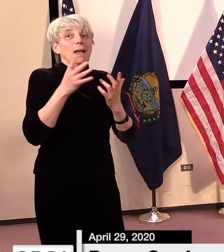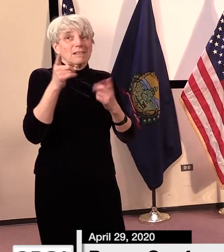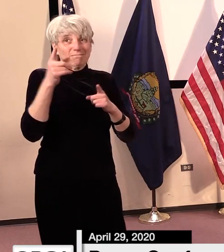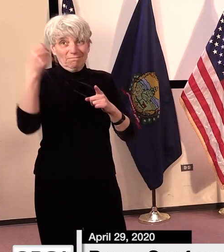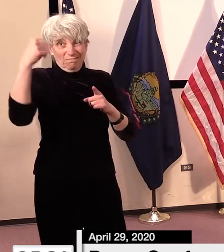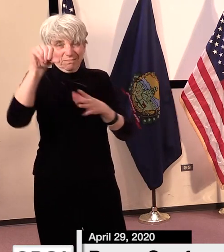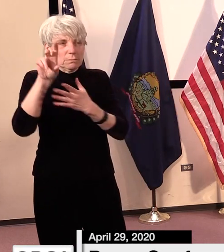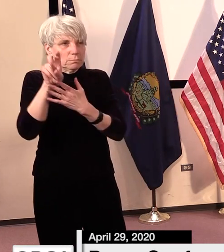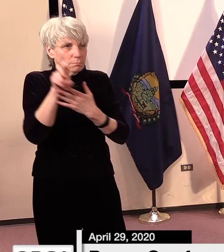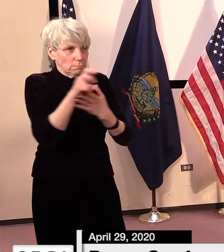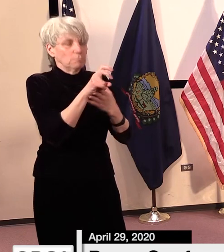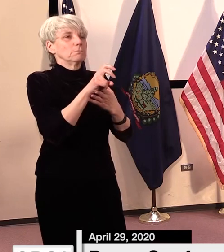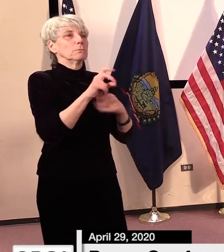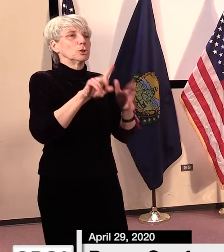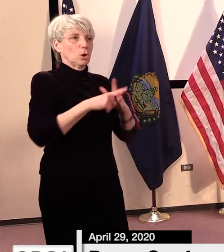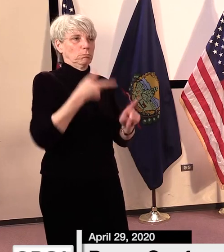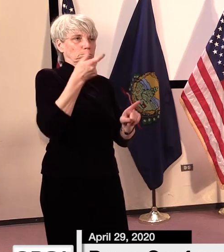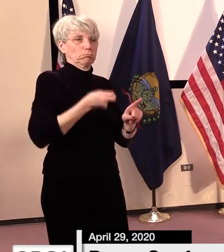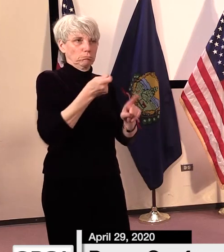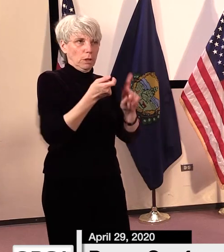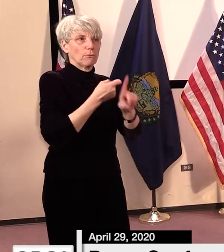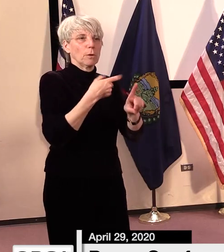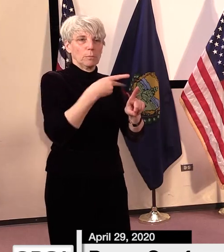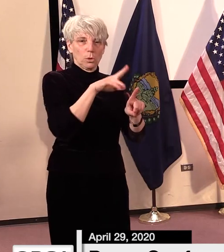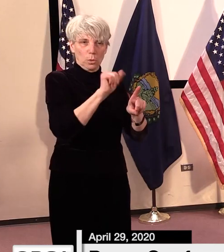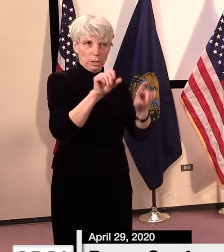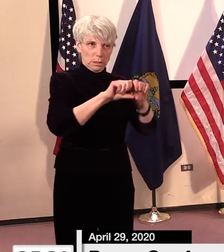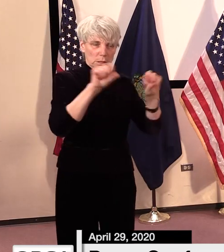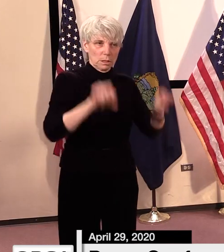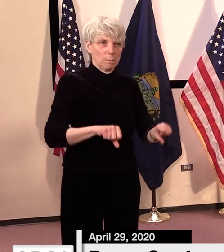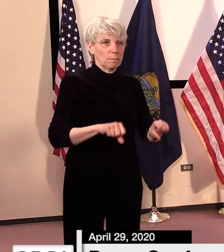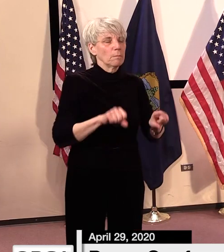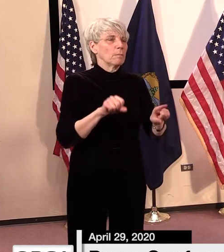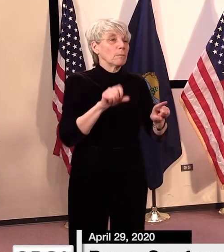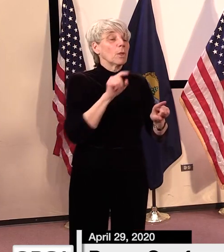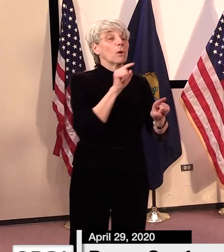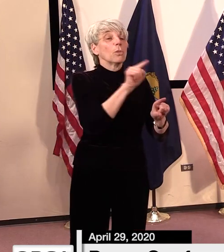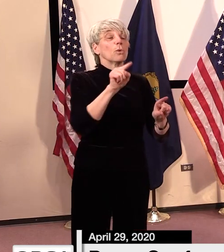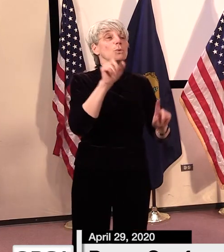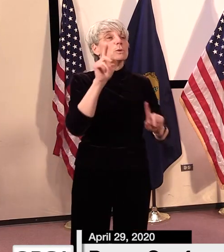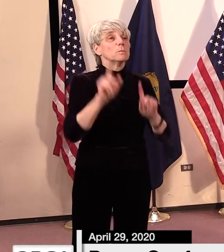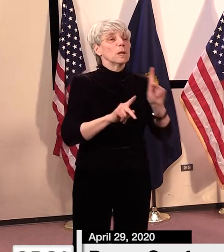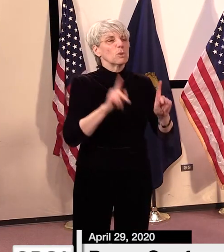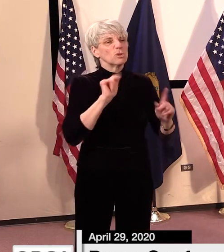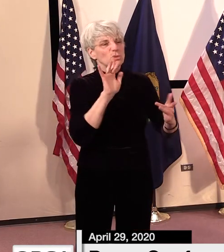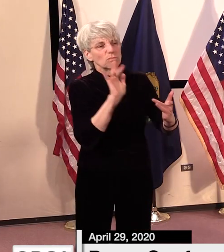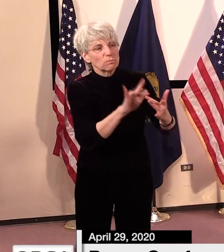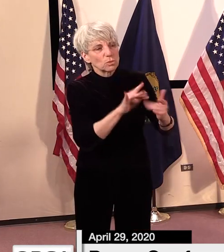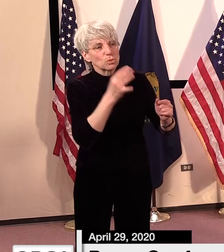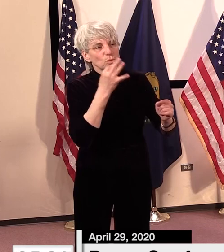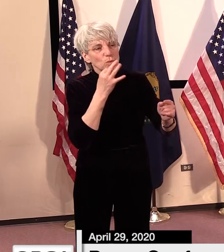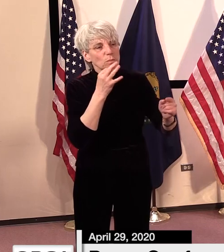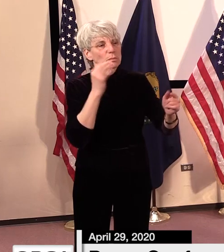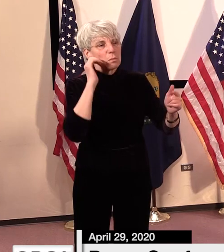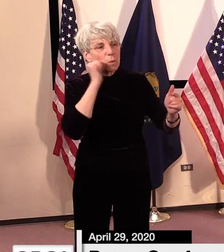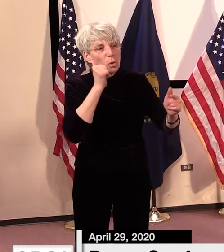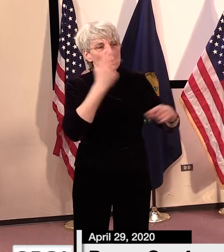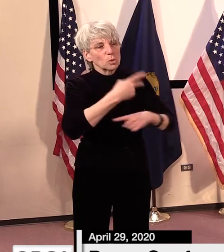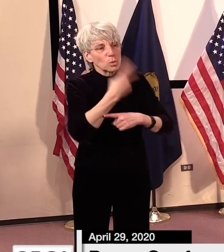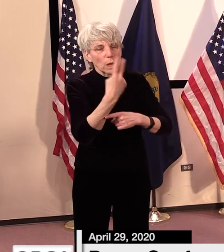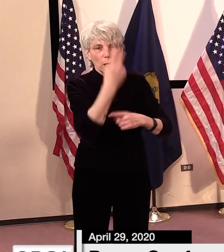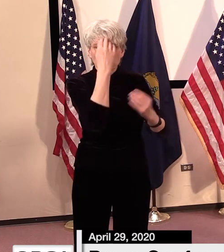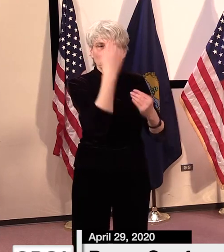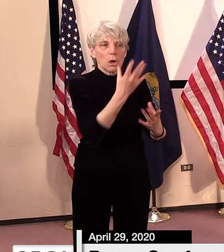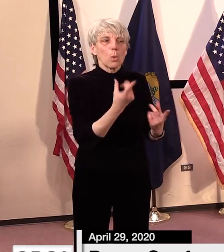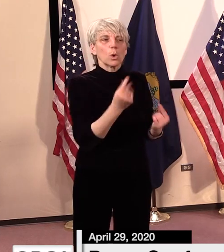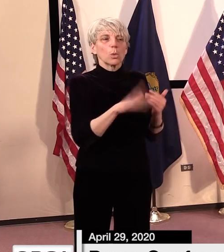they may also be hearing from the department, you know, in a matter of a day or so as to the status and